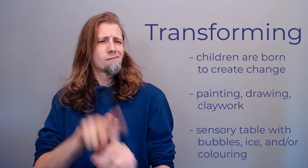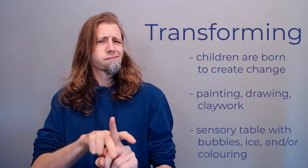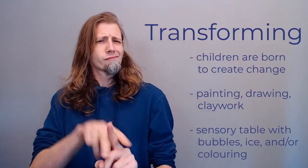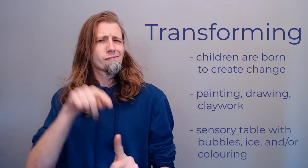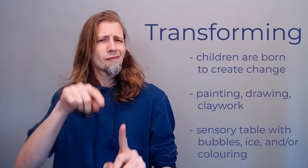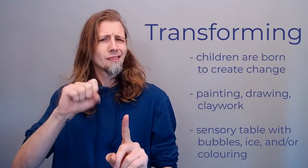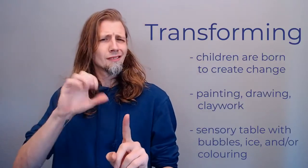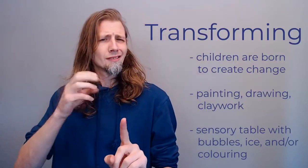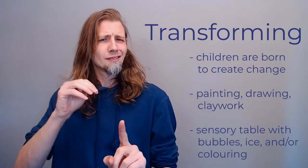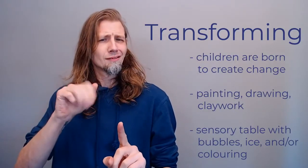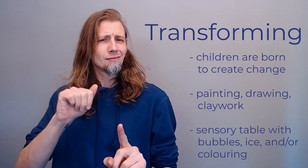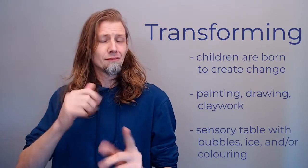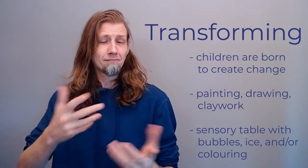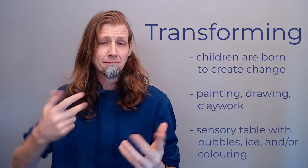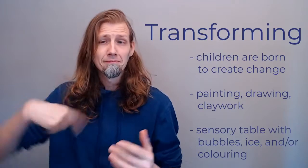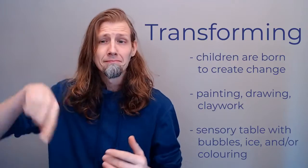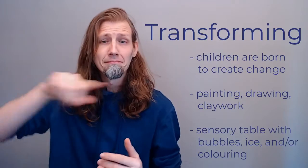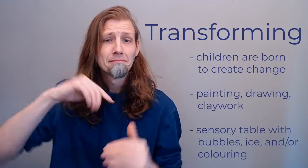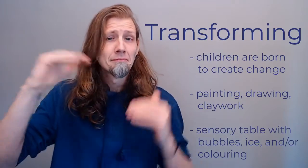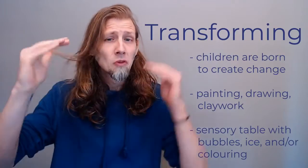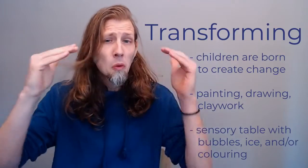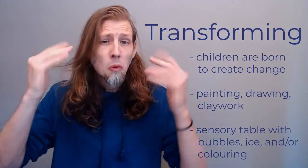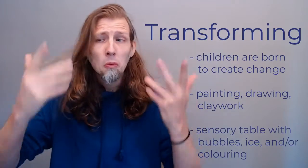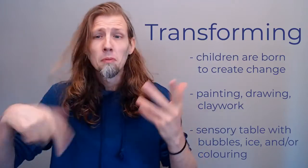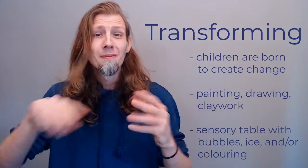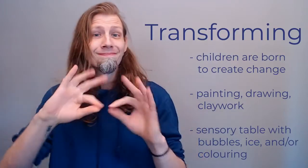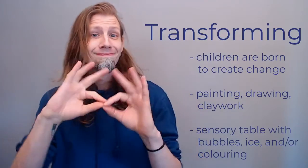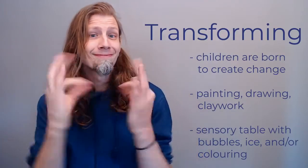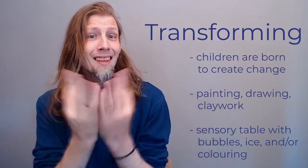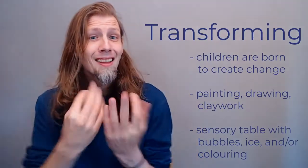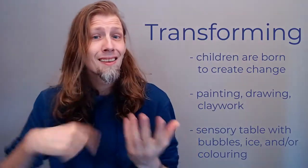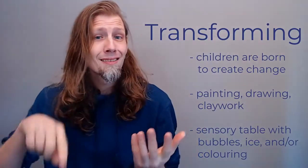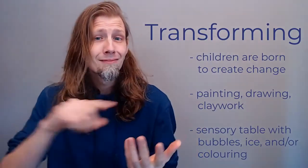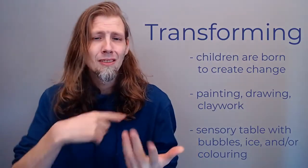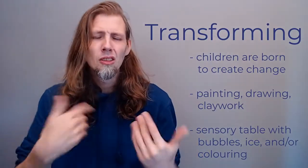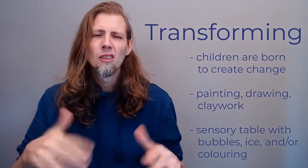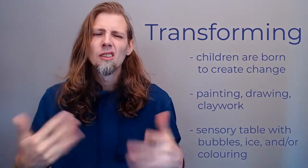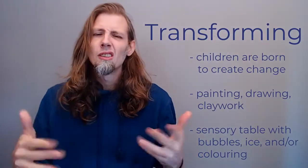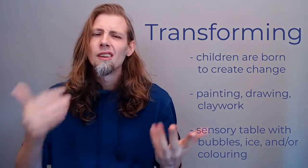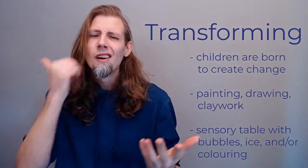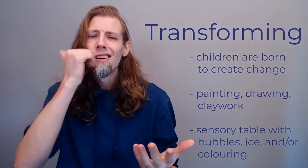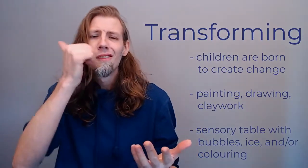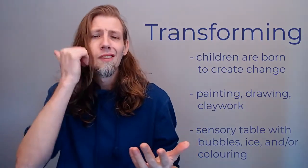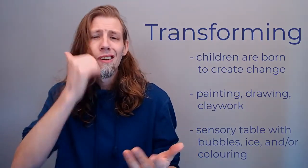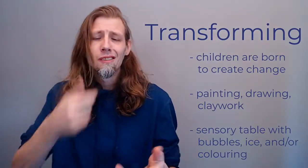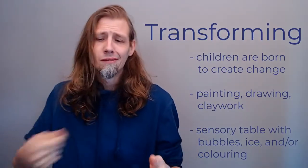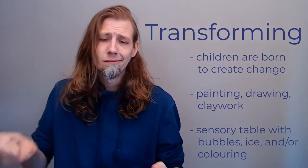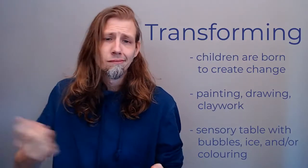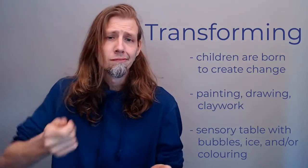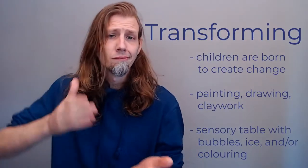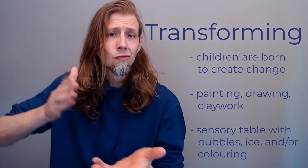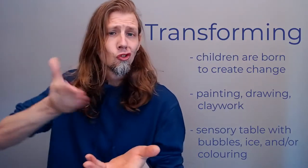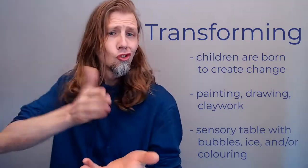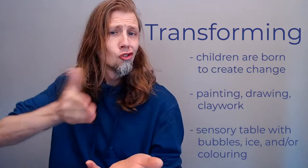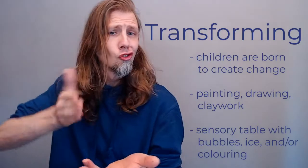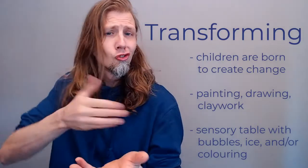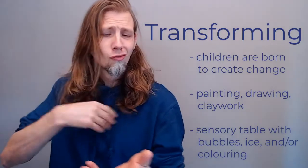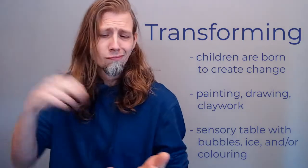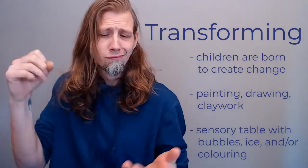by adults and by families every day. It's used, for example, when cooking, combining